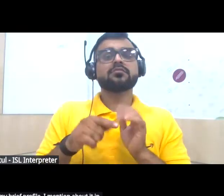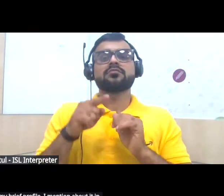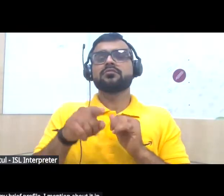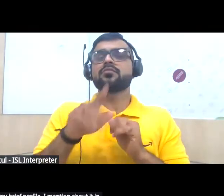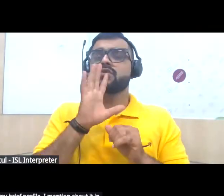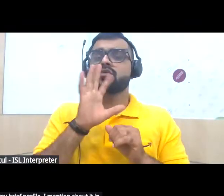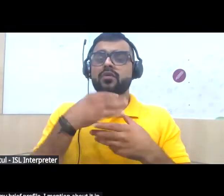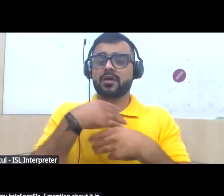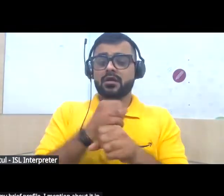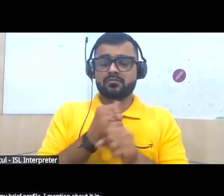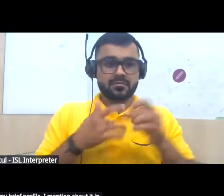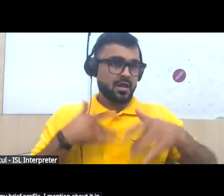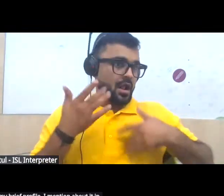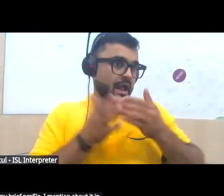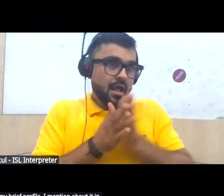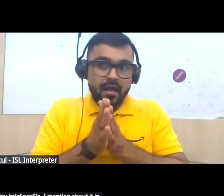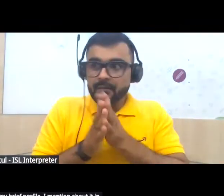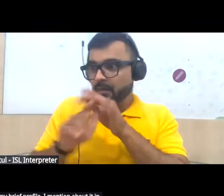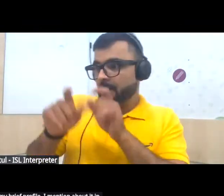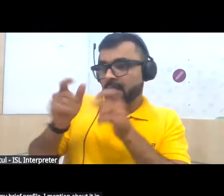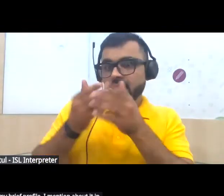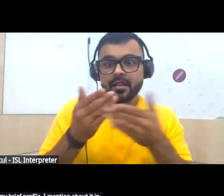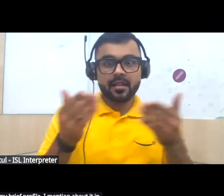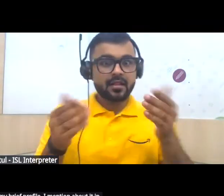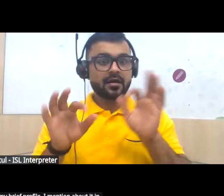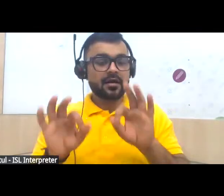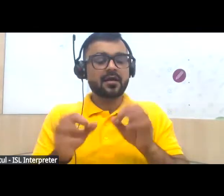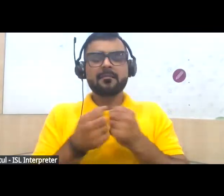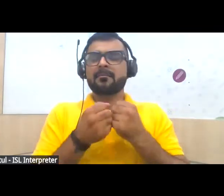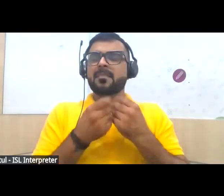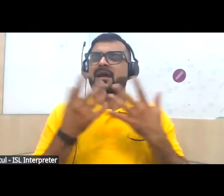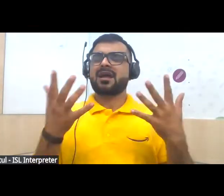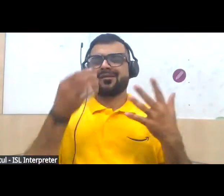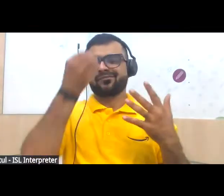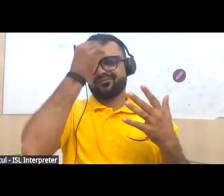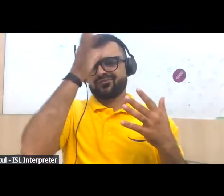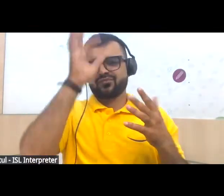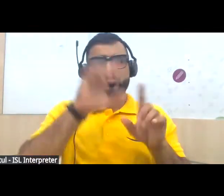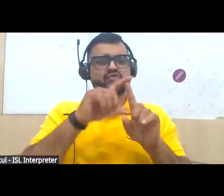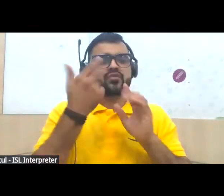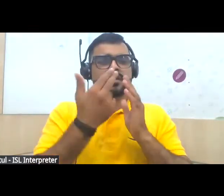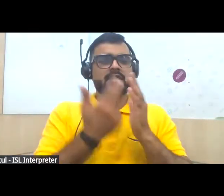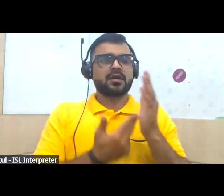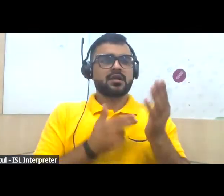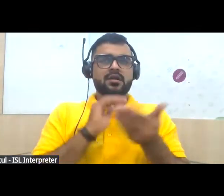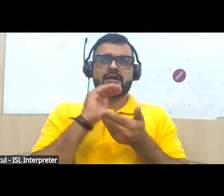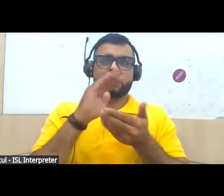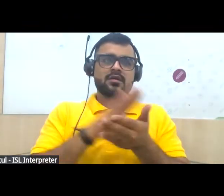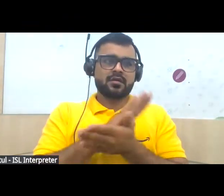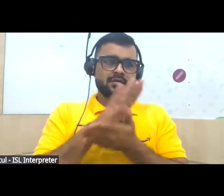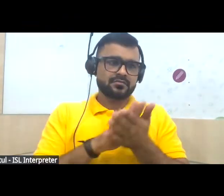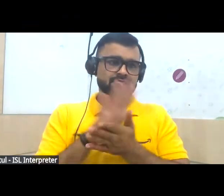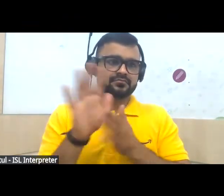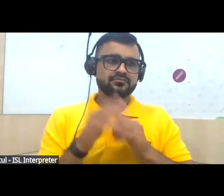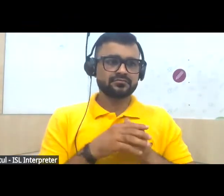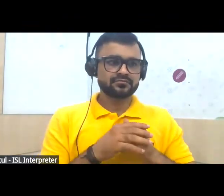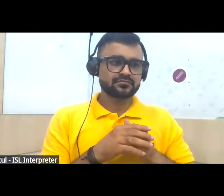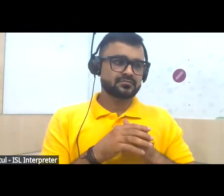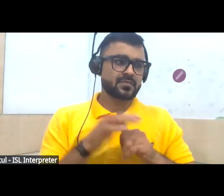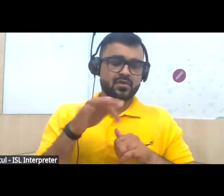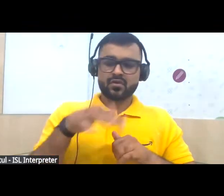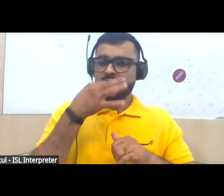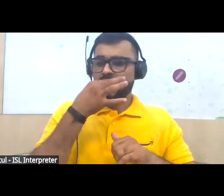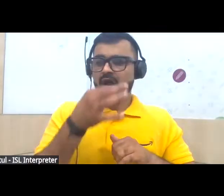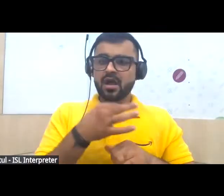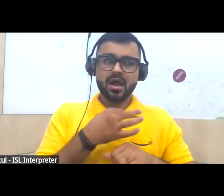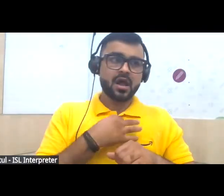actually creates a curiosity among people, since not many would be aware of this Universal Design Awards. So they would eventually ask me what it is